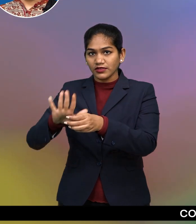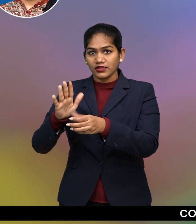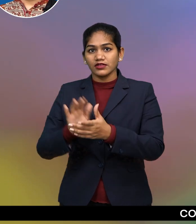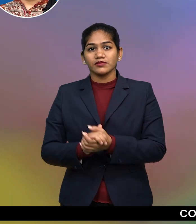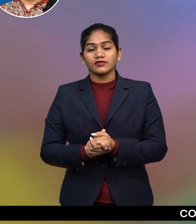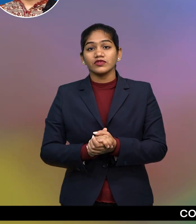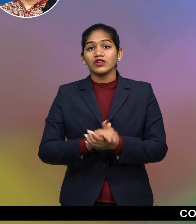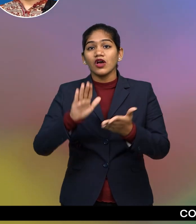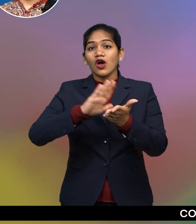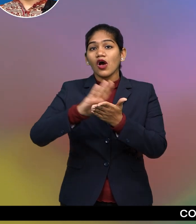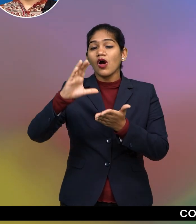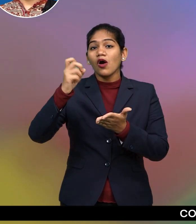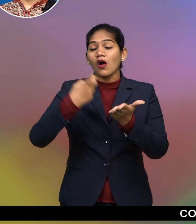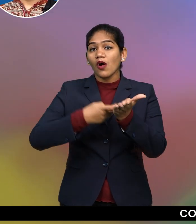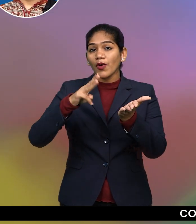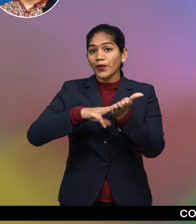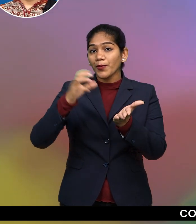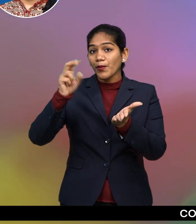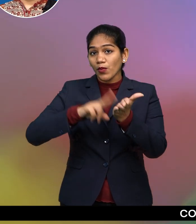containing hormones